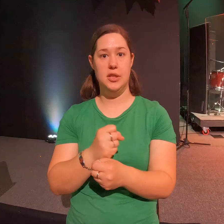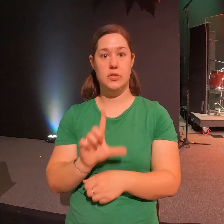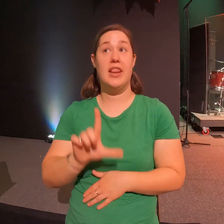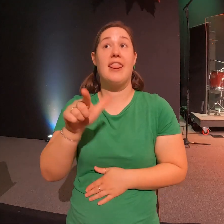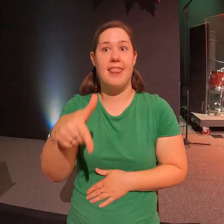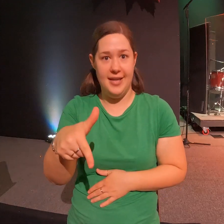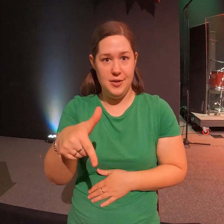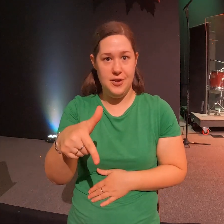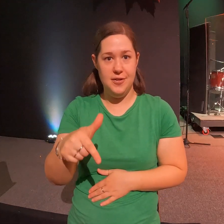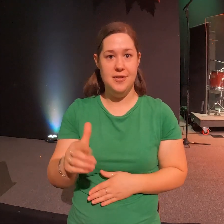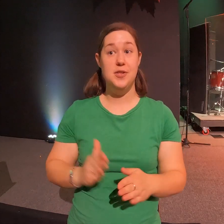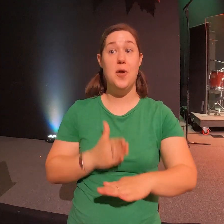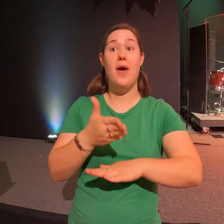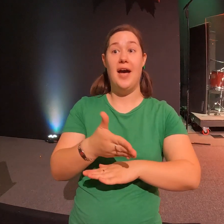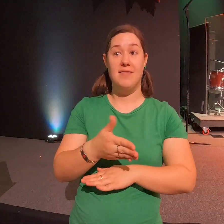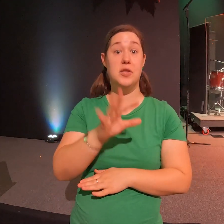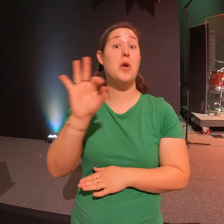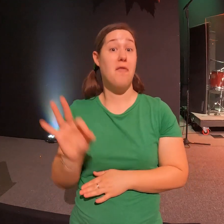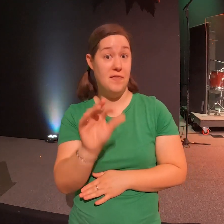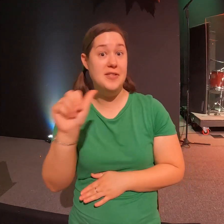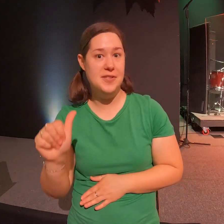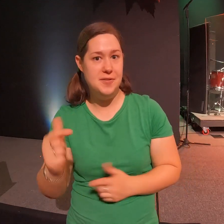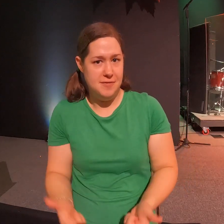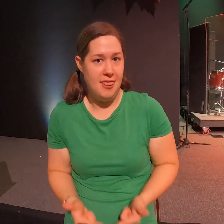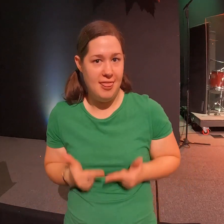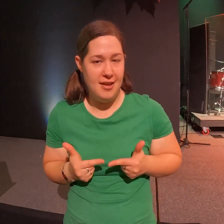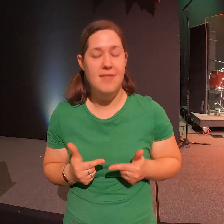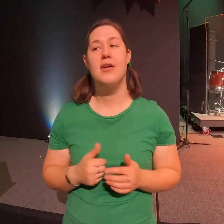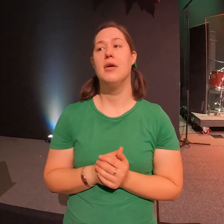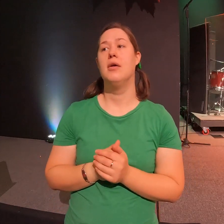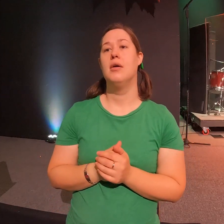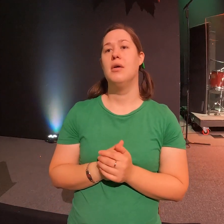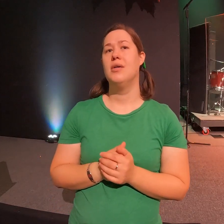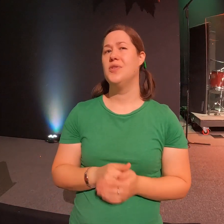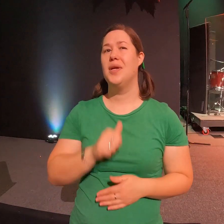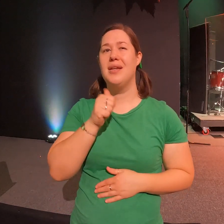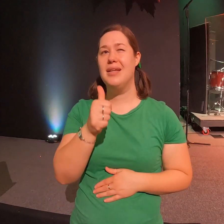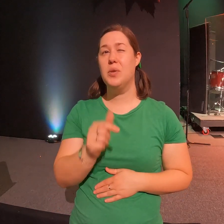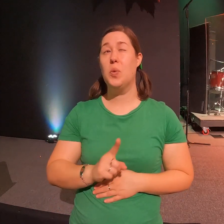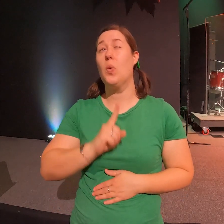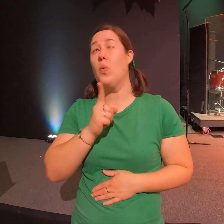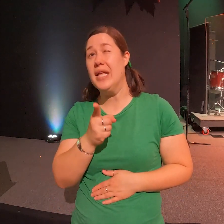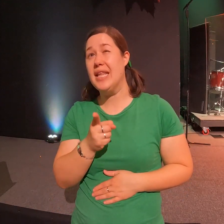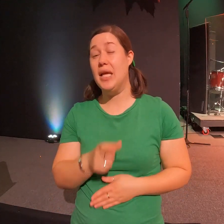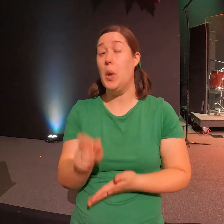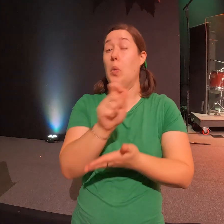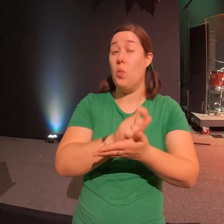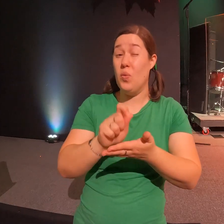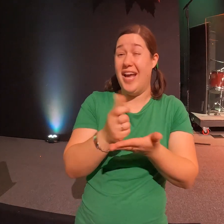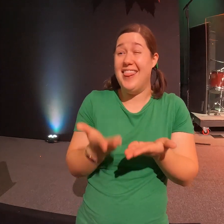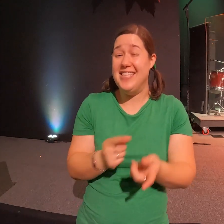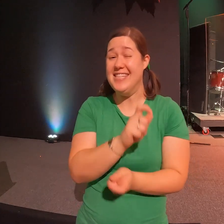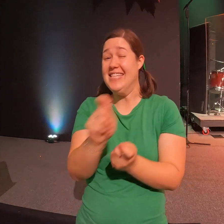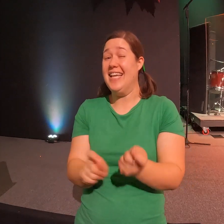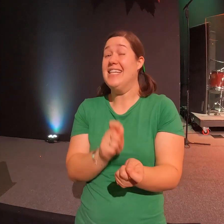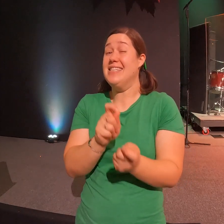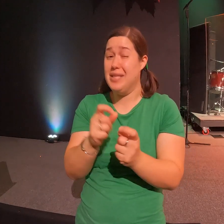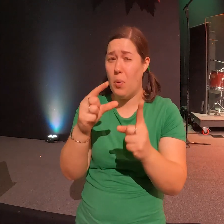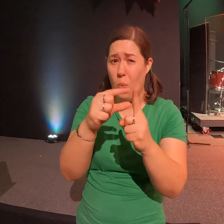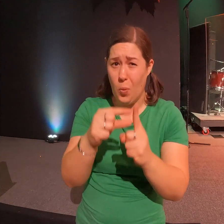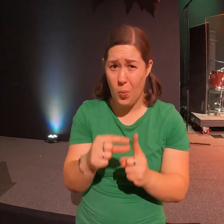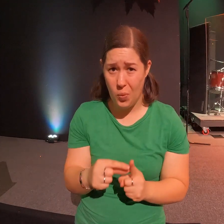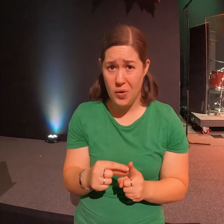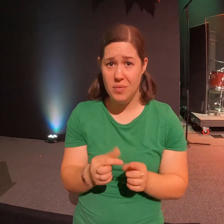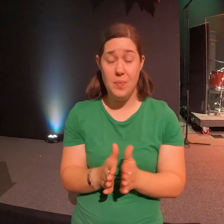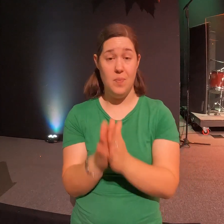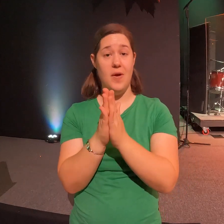when St. Francis lived. So he didn't really actually write it. But I think when you look at his writings and you